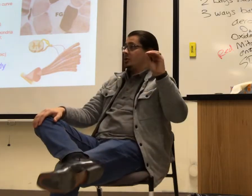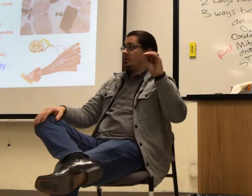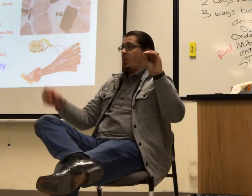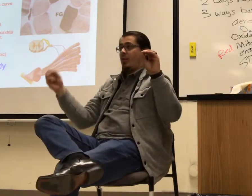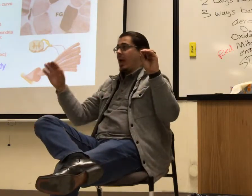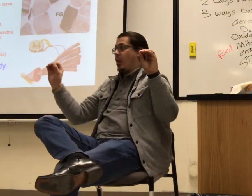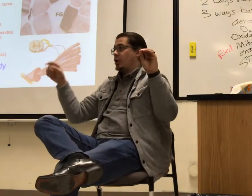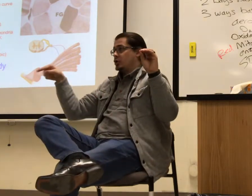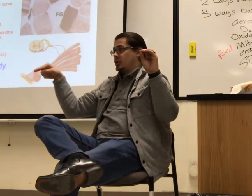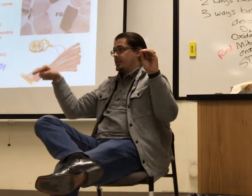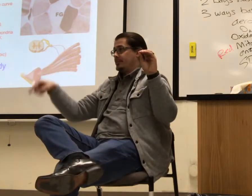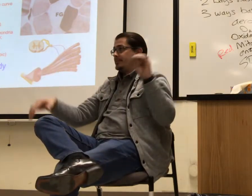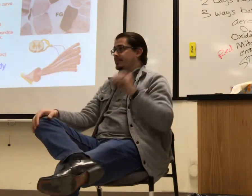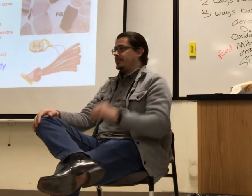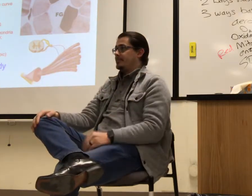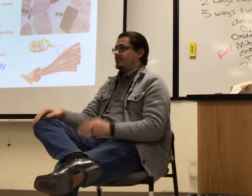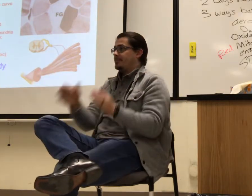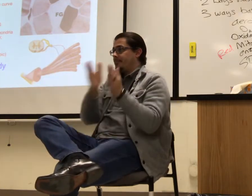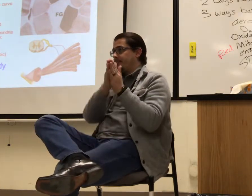Add to that